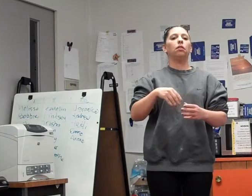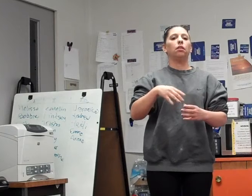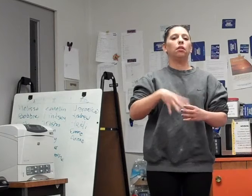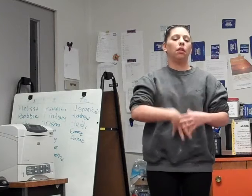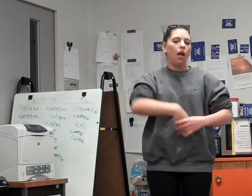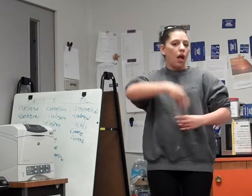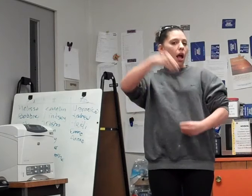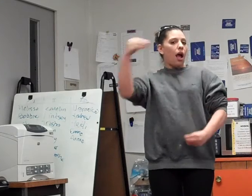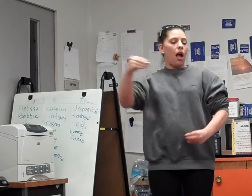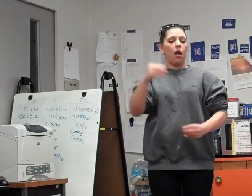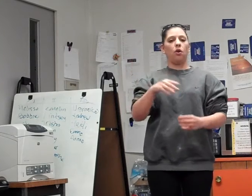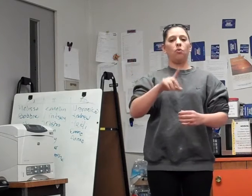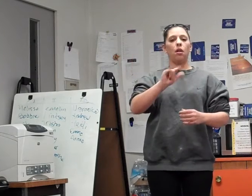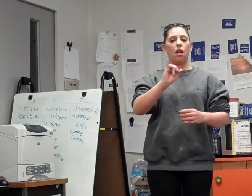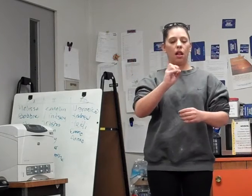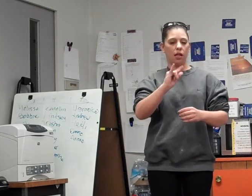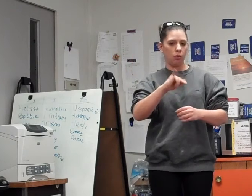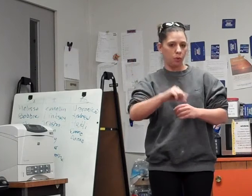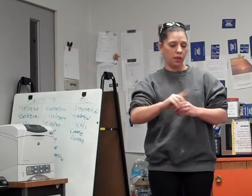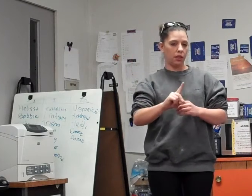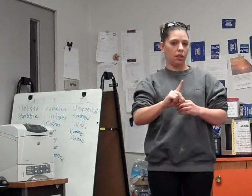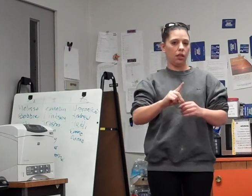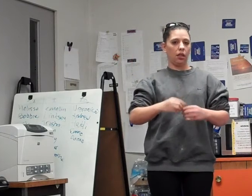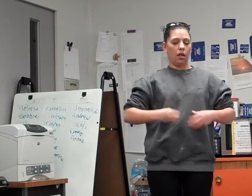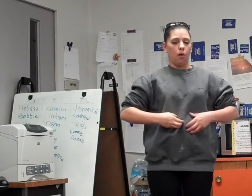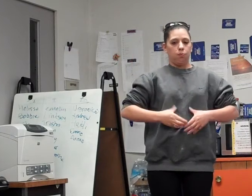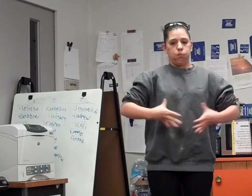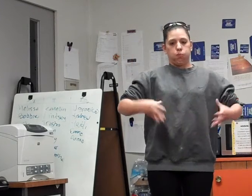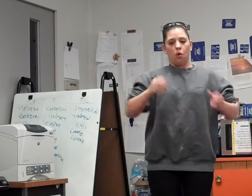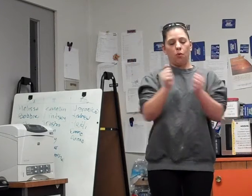liquid, and they puff up the bowel with air. So when you wake up from a